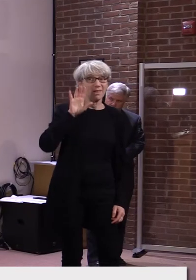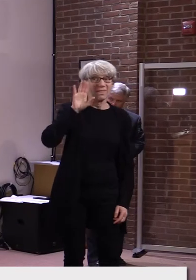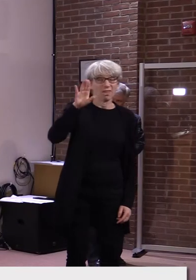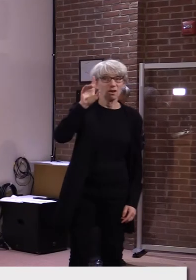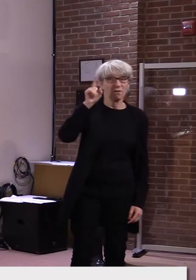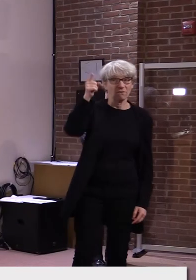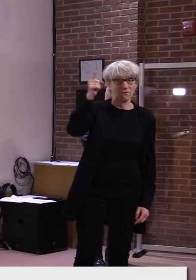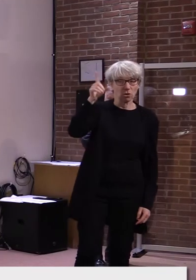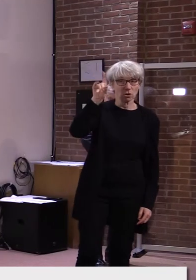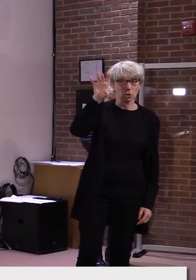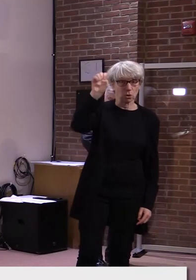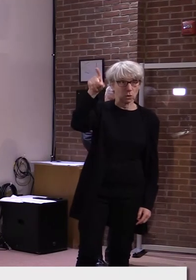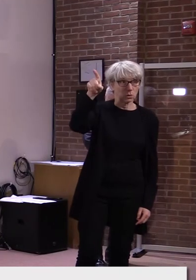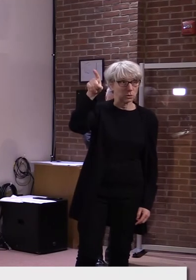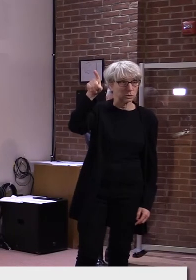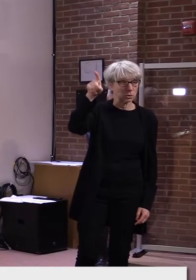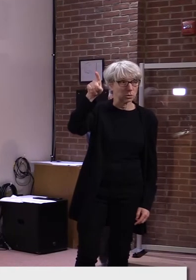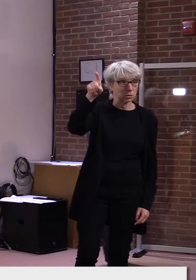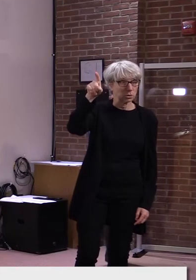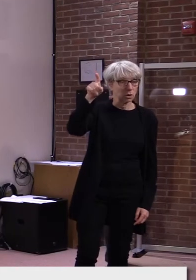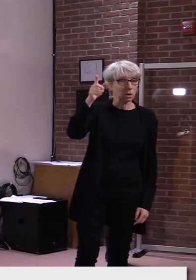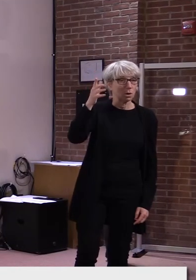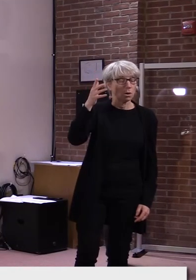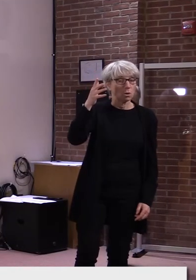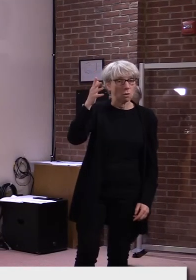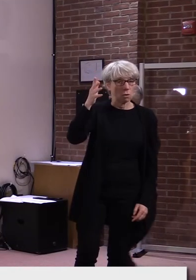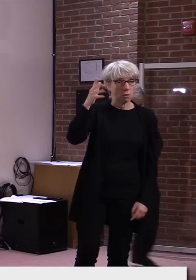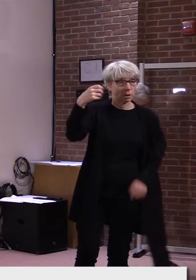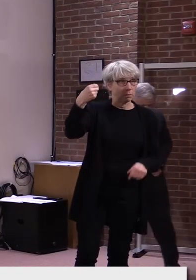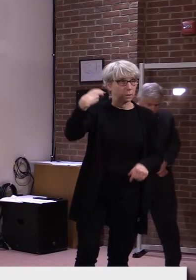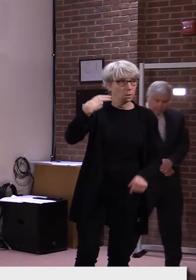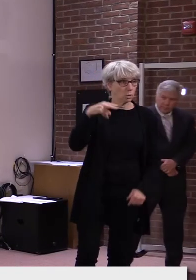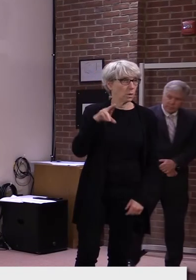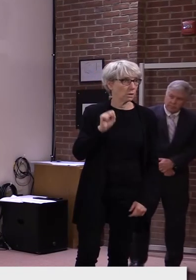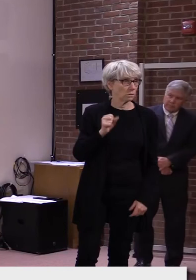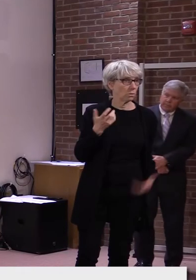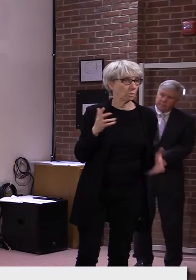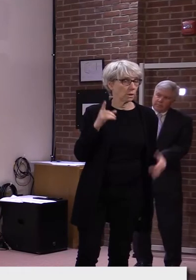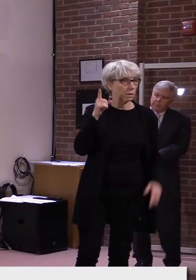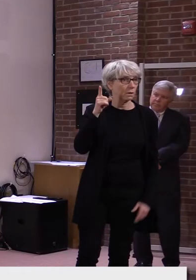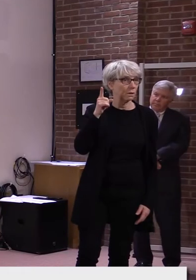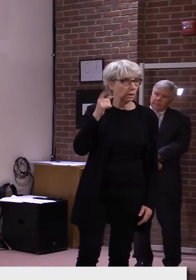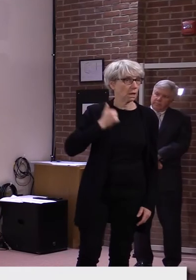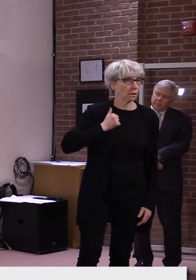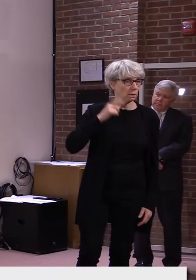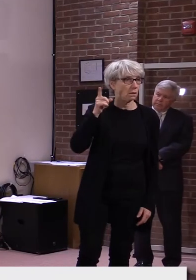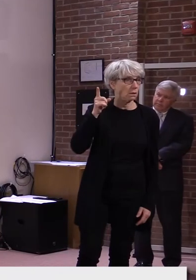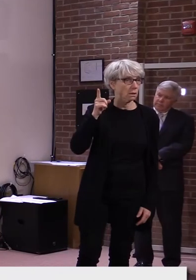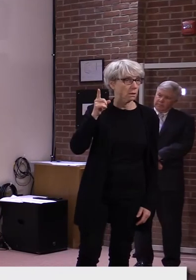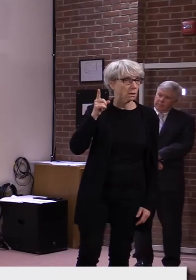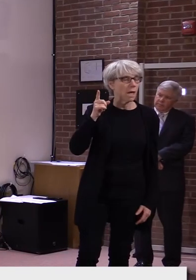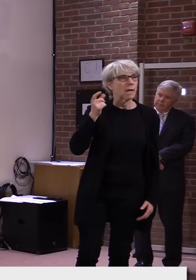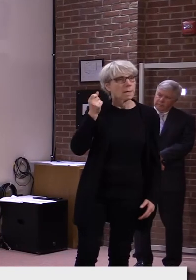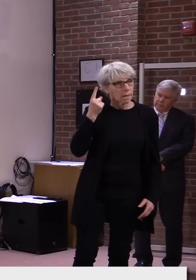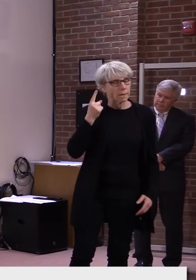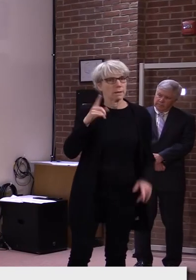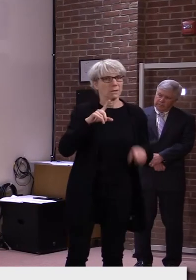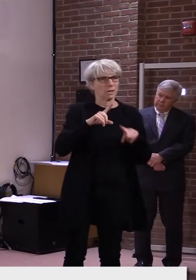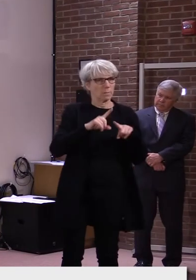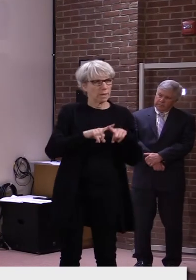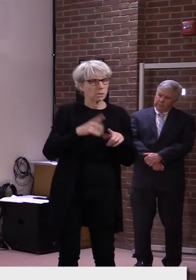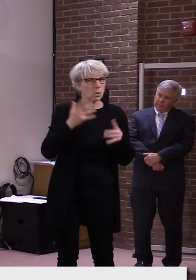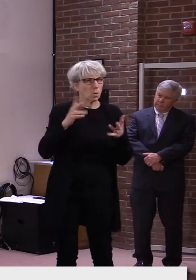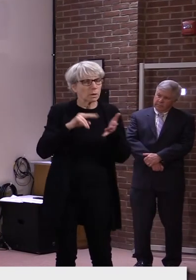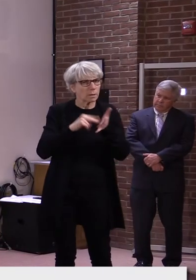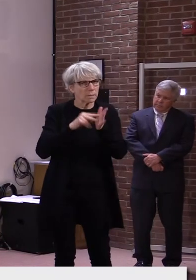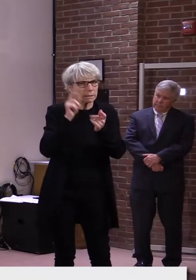the number of people vaccinated in the U.S. at this point in time. So, I mean, it depends on what he's talking